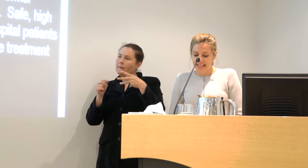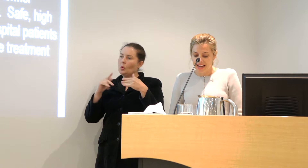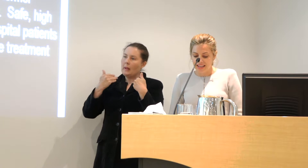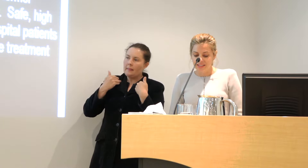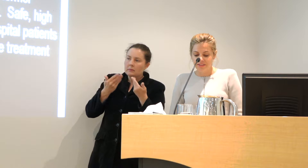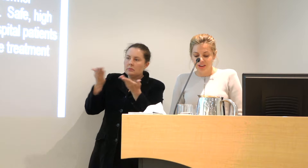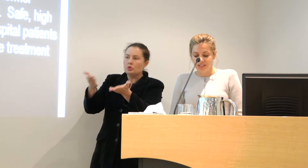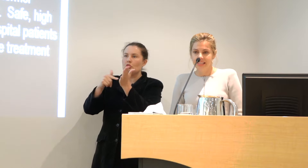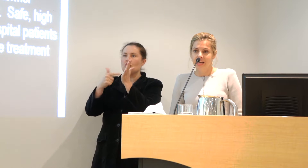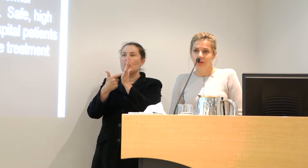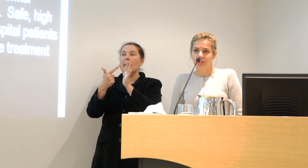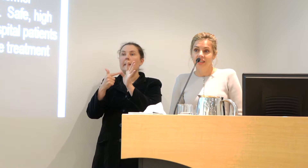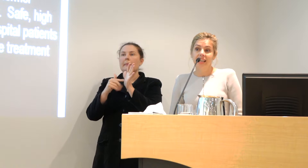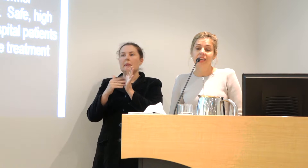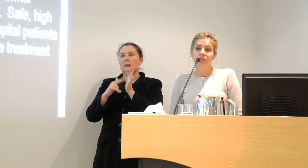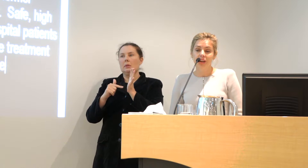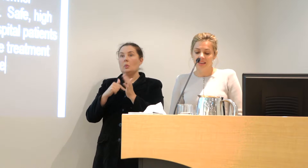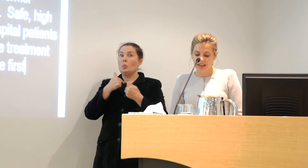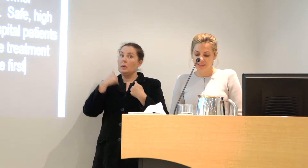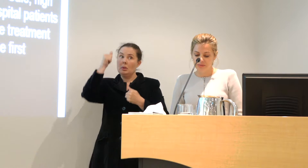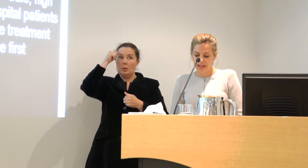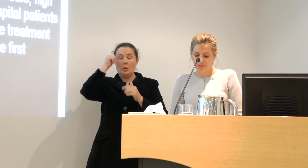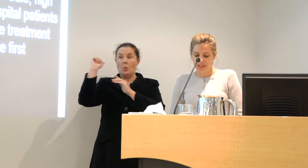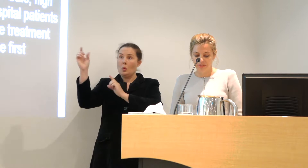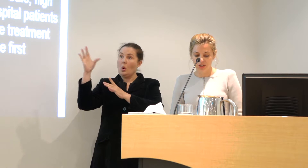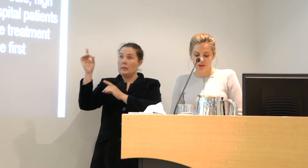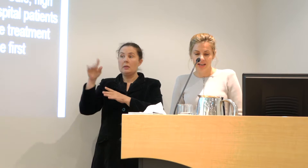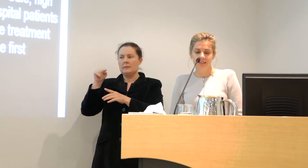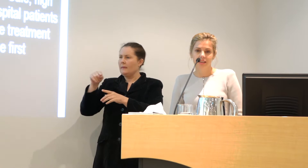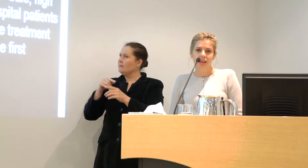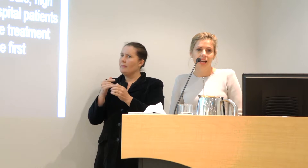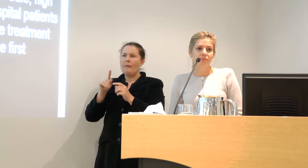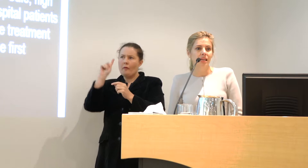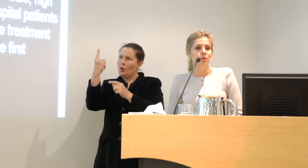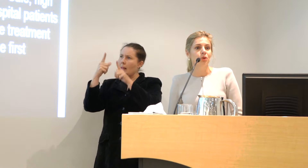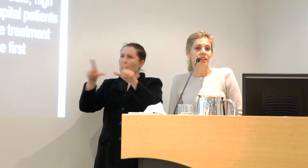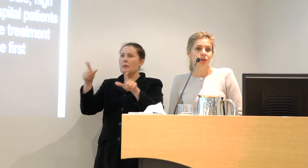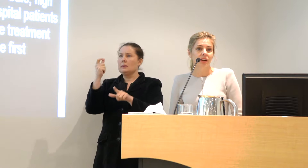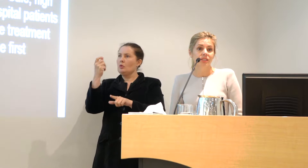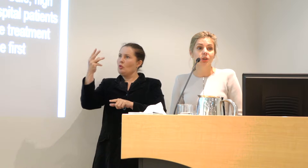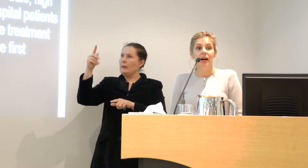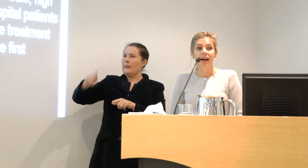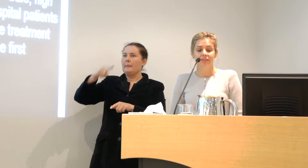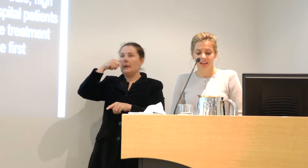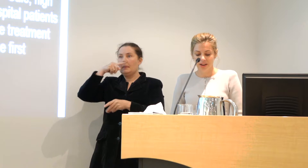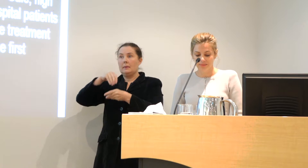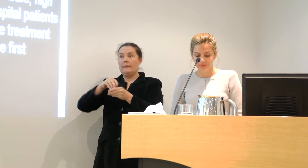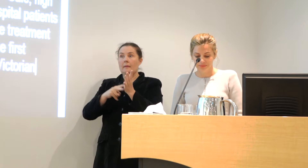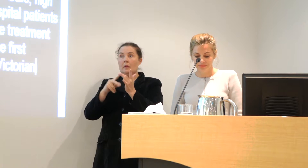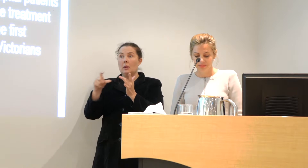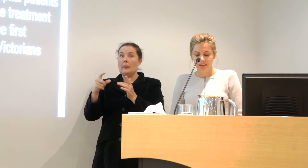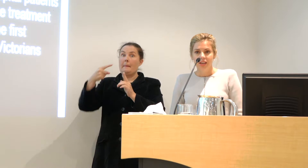that Auslan is the first language for nearly 3,000 people in Victoria and many more Victorians who are hard of